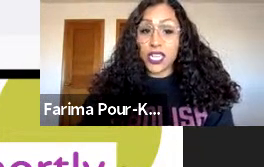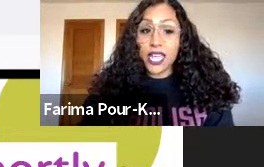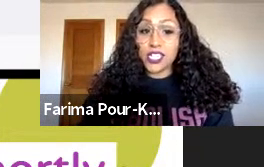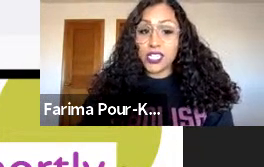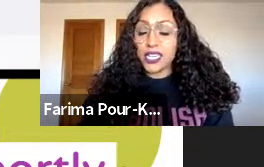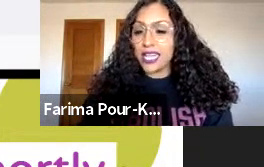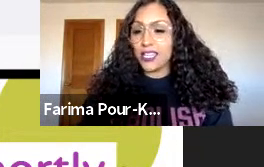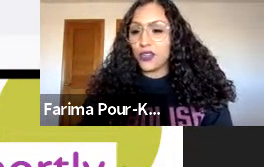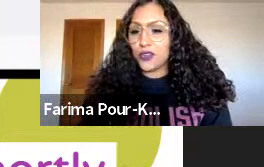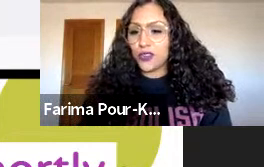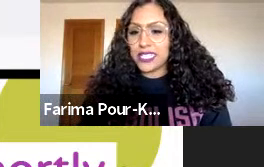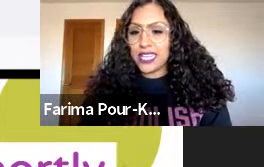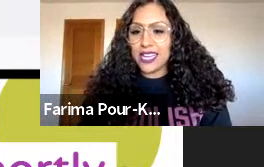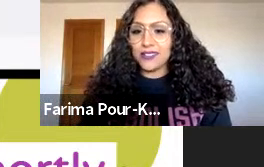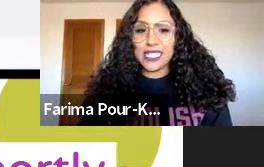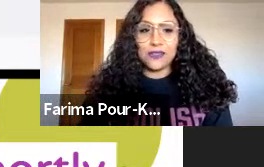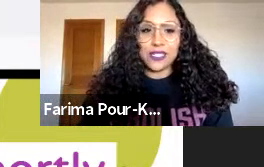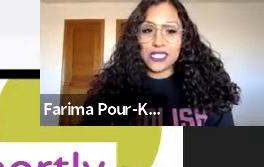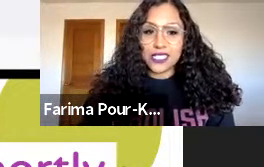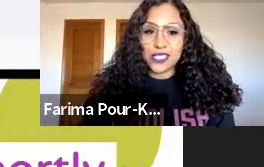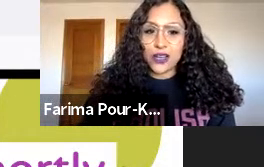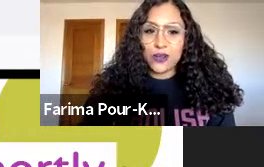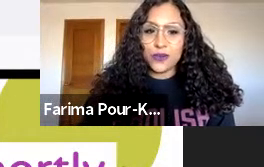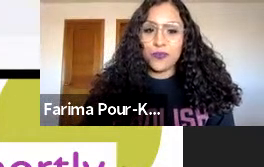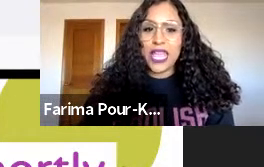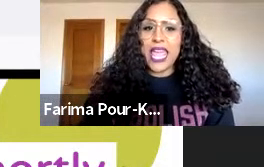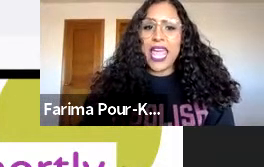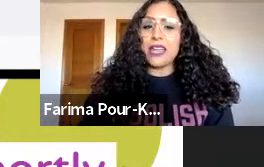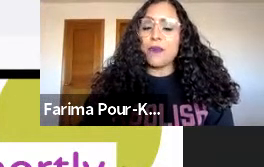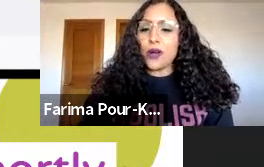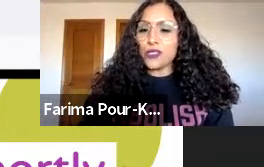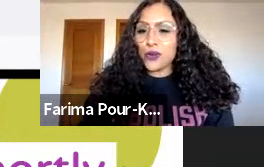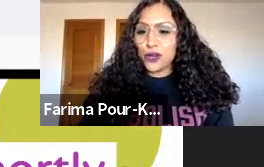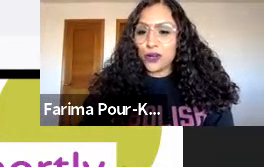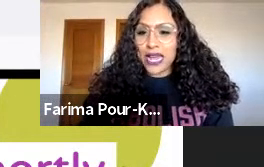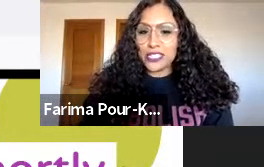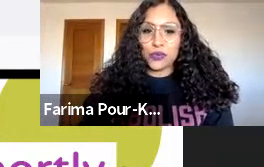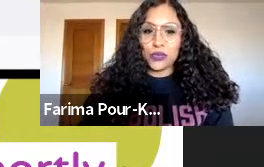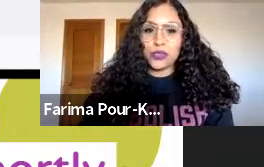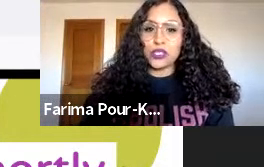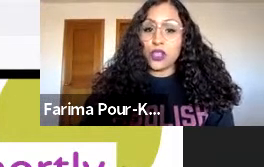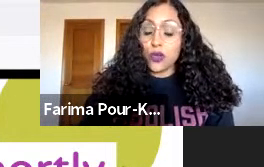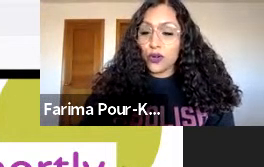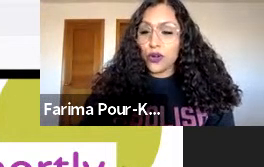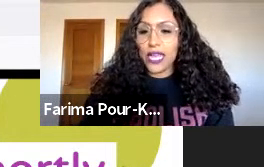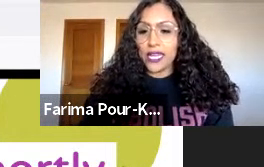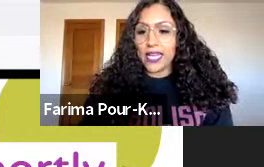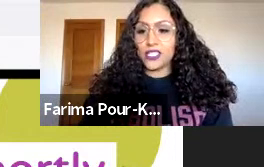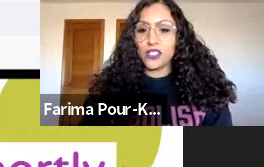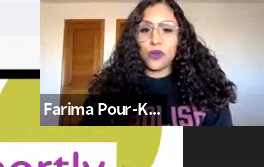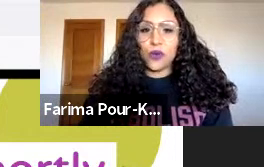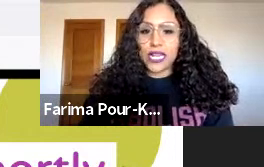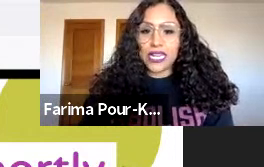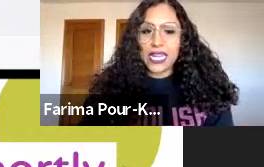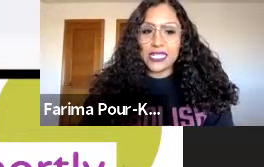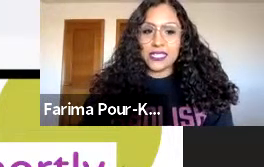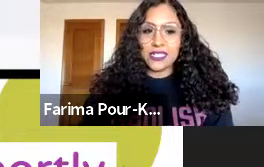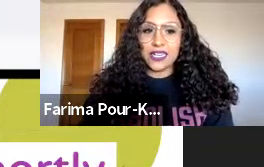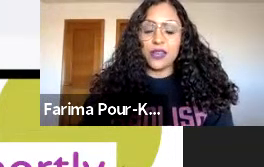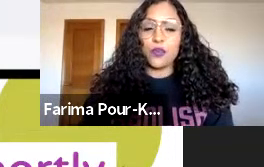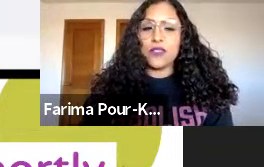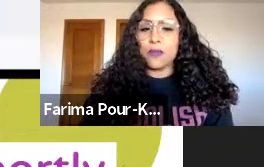teacher education at the University of San Francisco. And I'm also a grassroots local and national